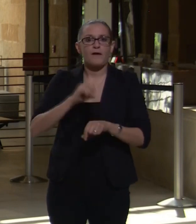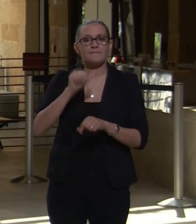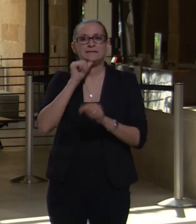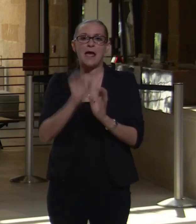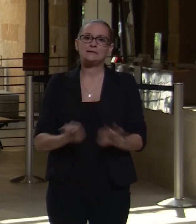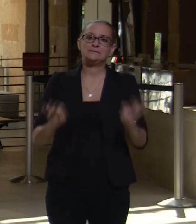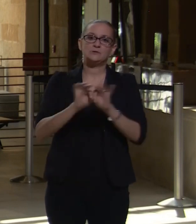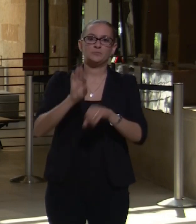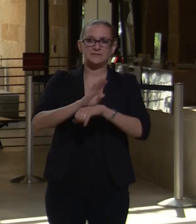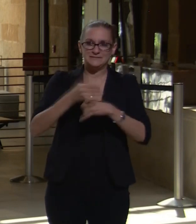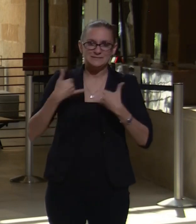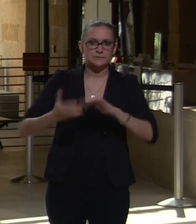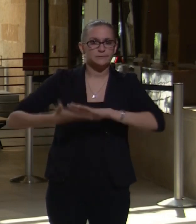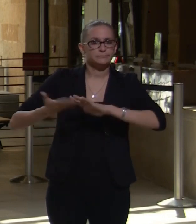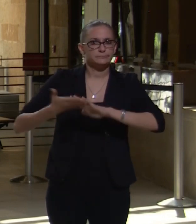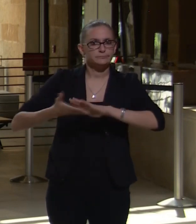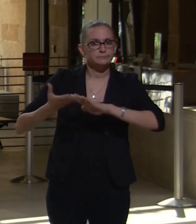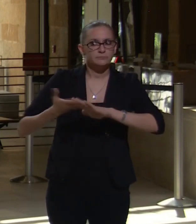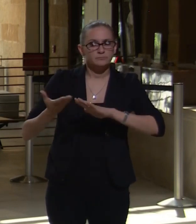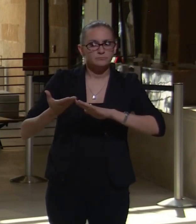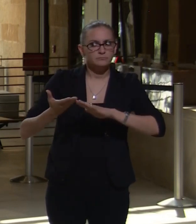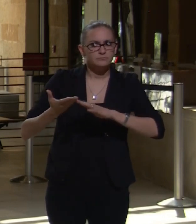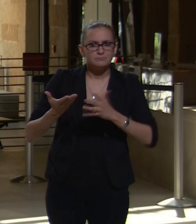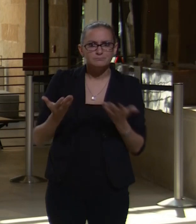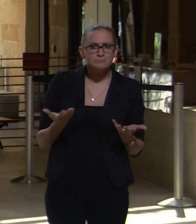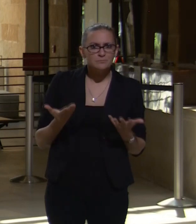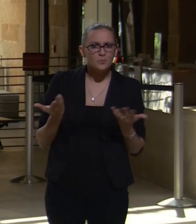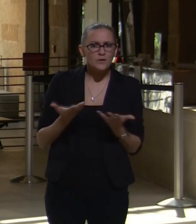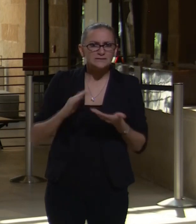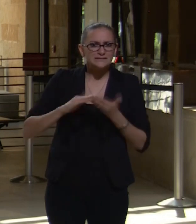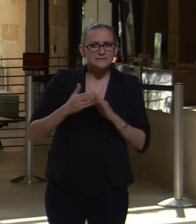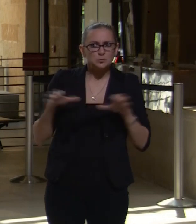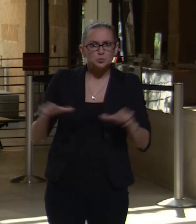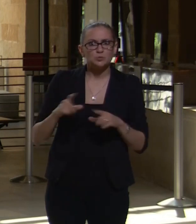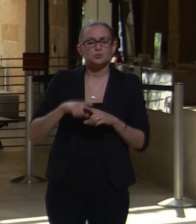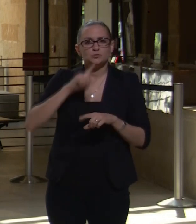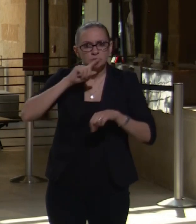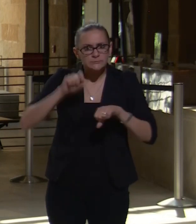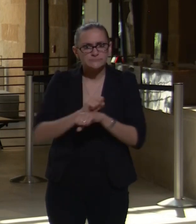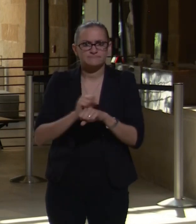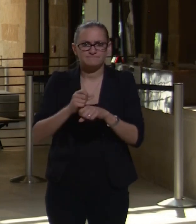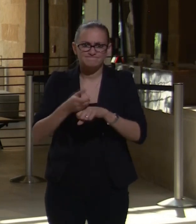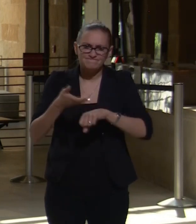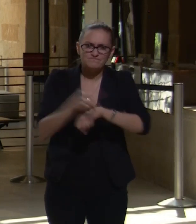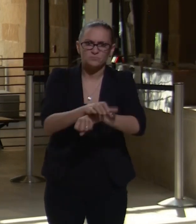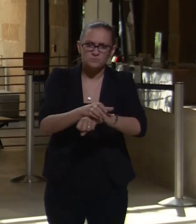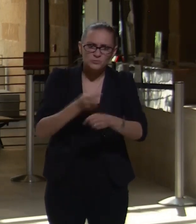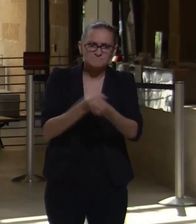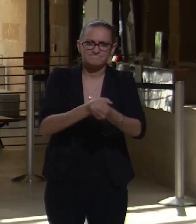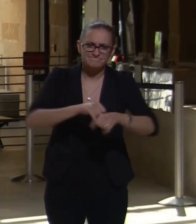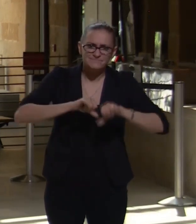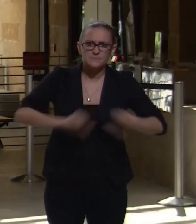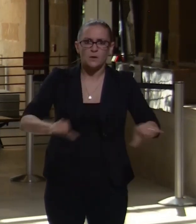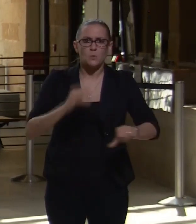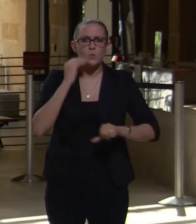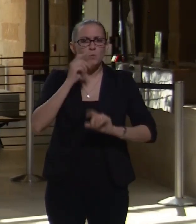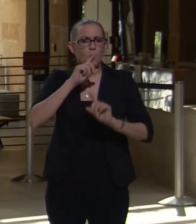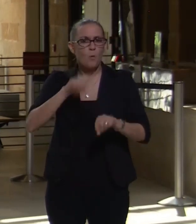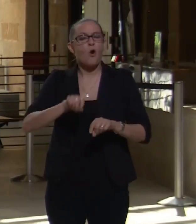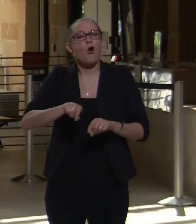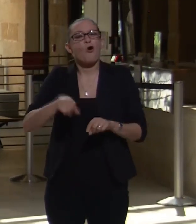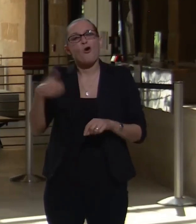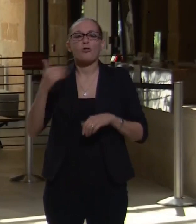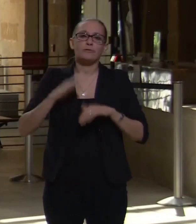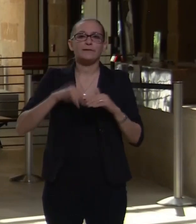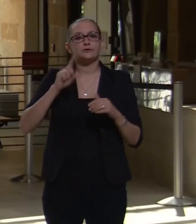non-essential businesses still going on. So what is the city doing to meaningfully enforce the stay-at-home order, aside